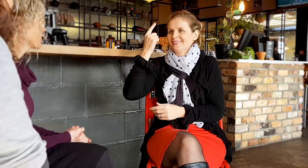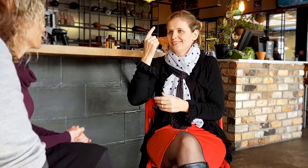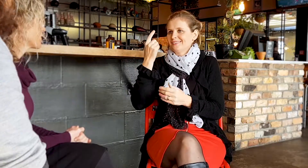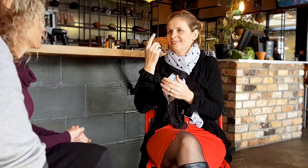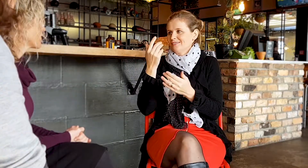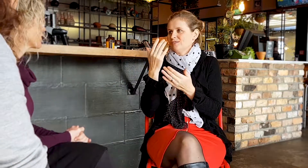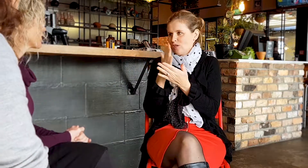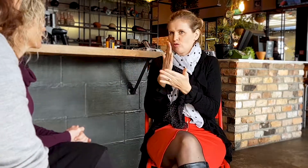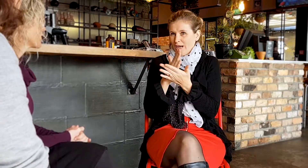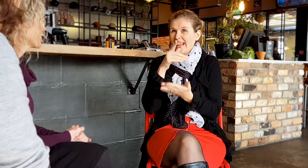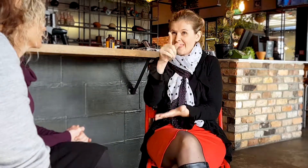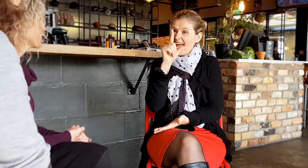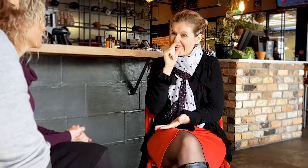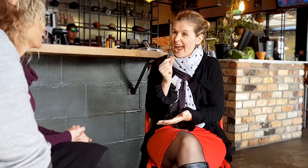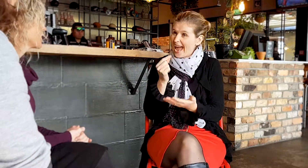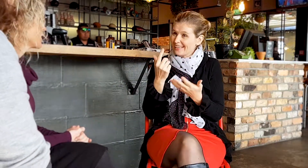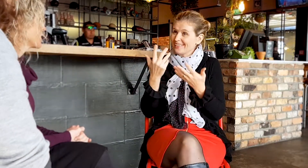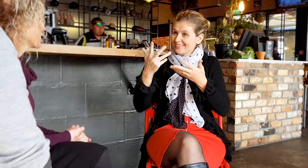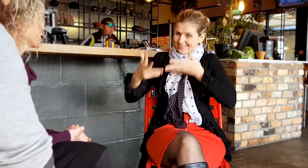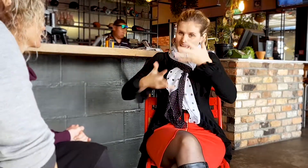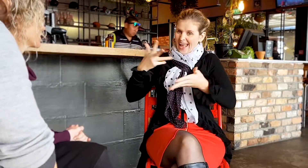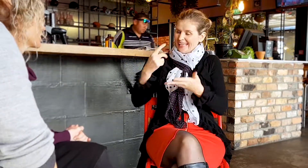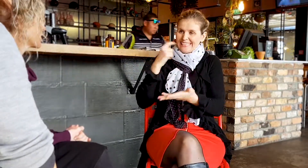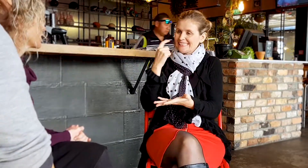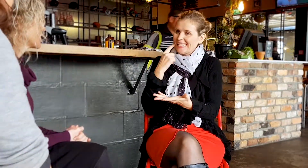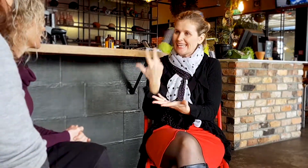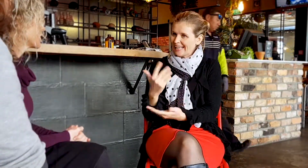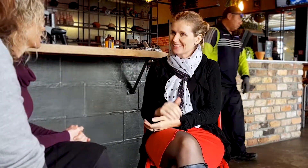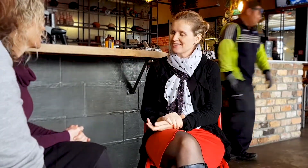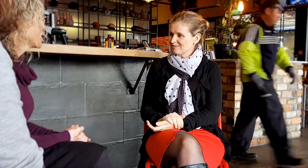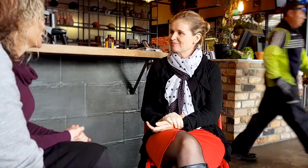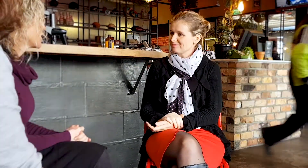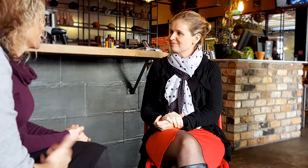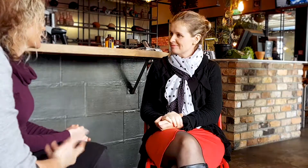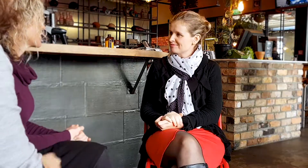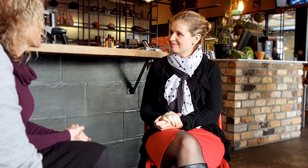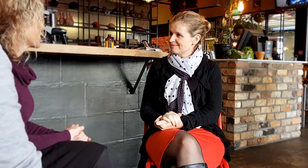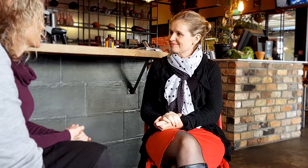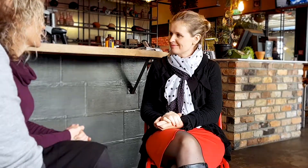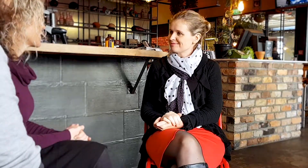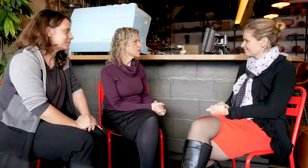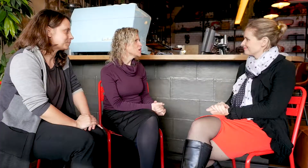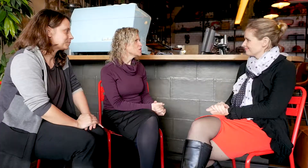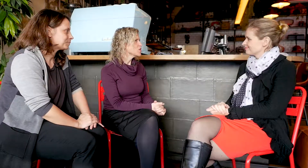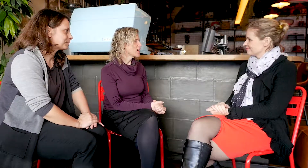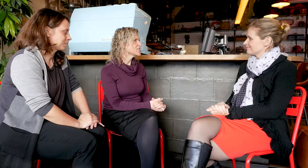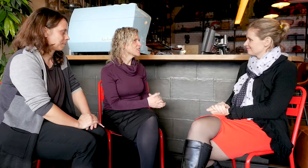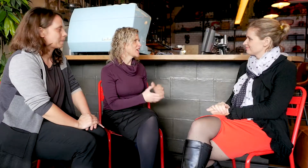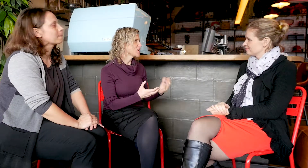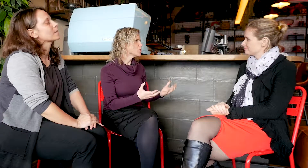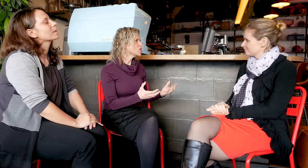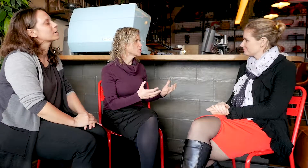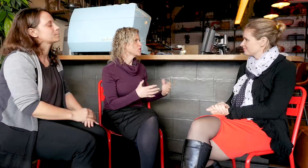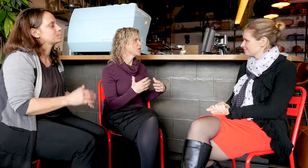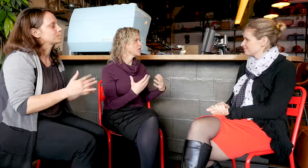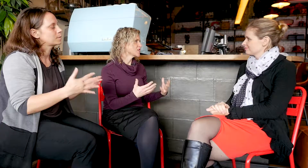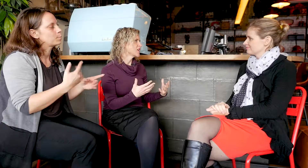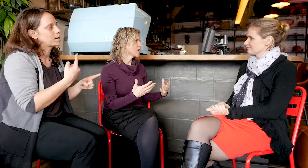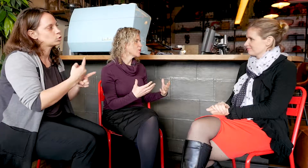didn't realise that they could do it and that the sign language was easy. So as a language, do you feel it's a language